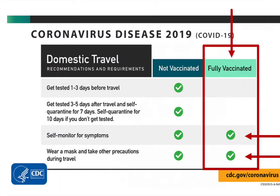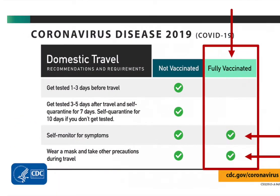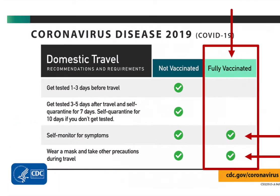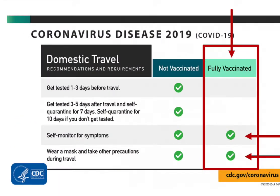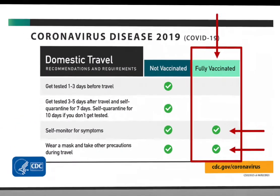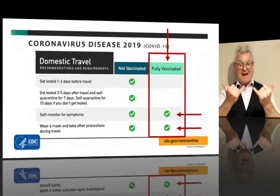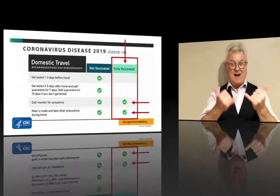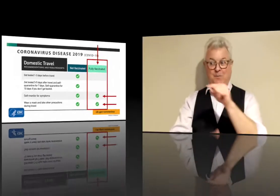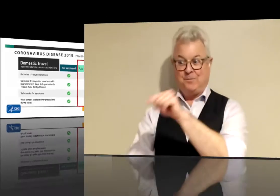Wear a mask.